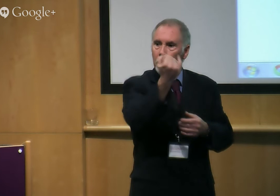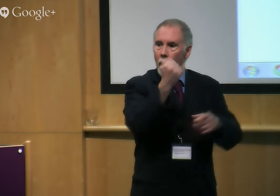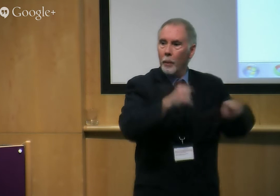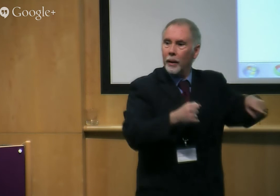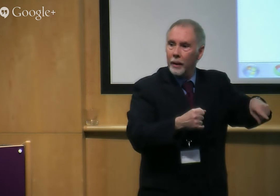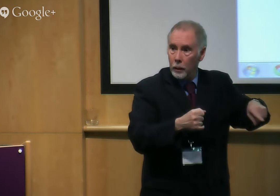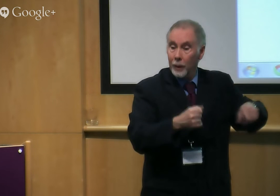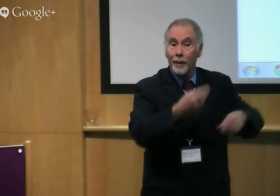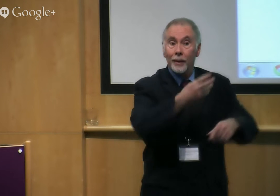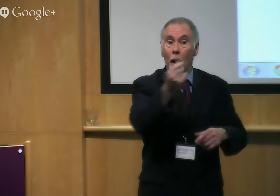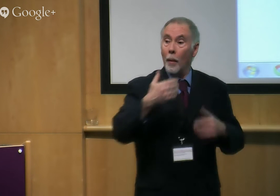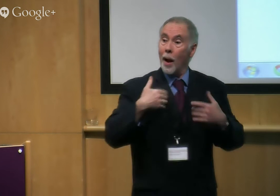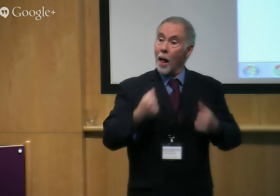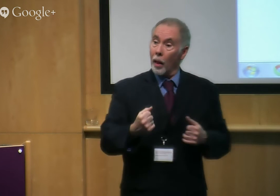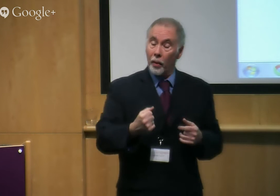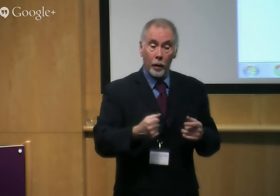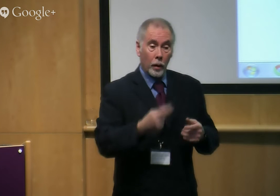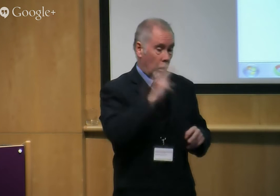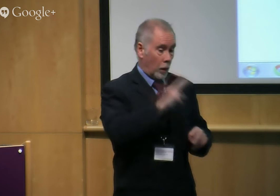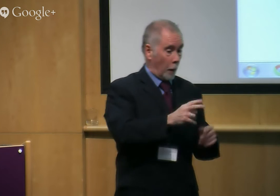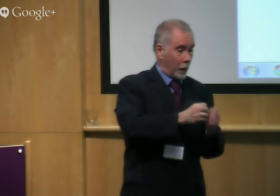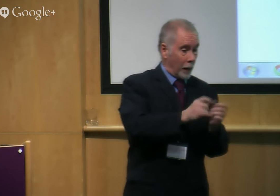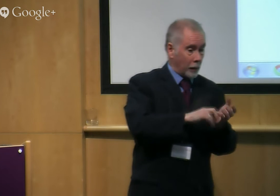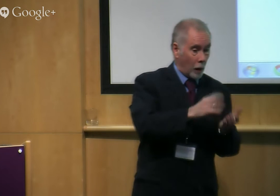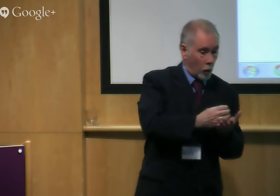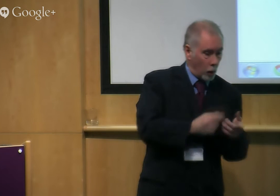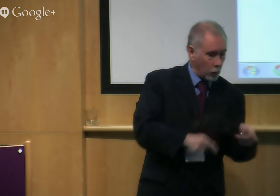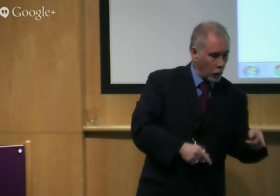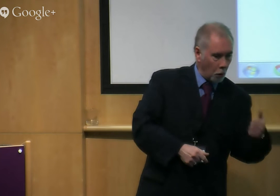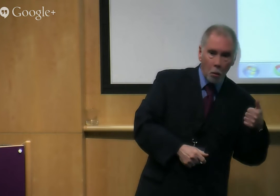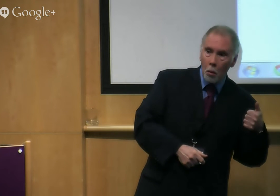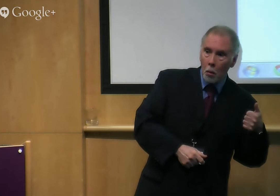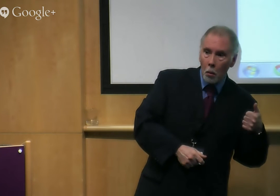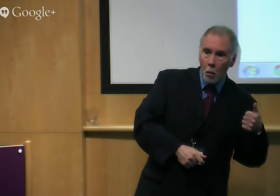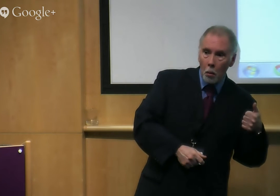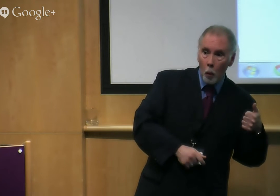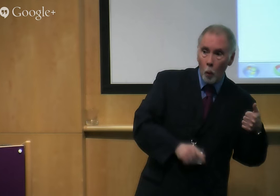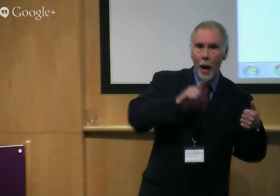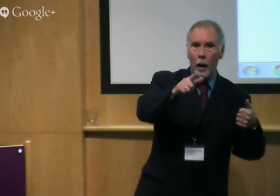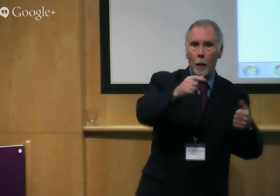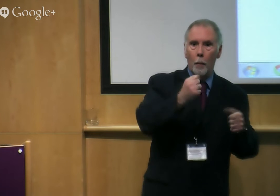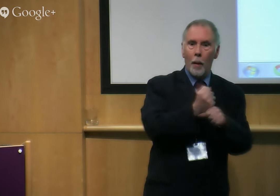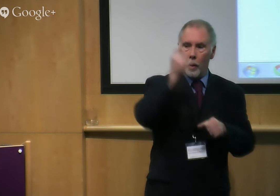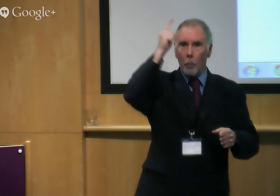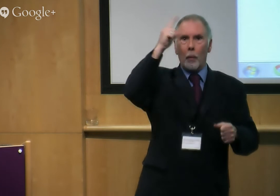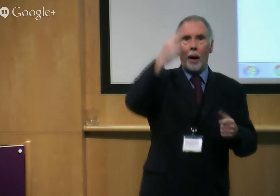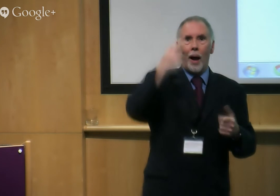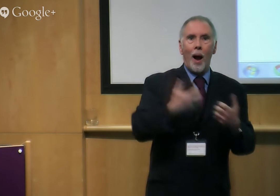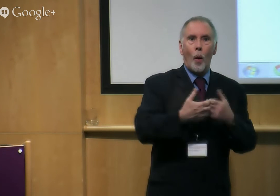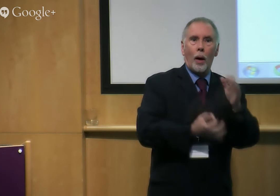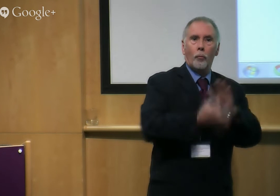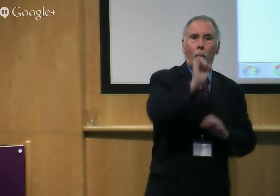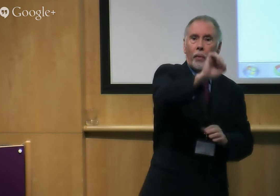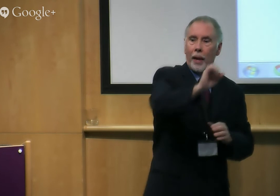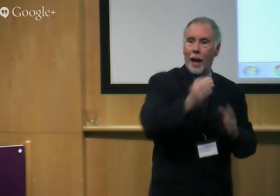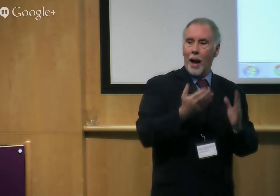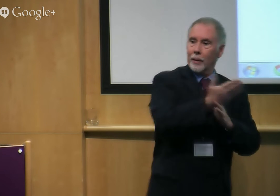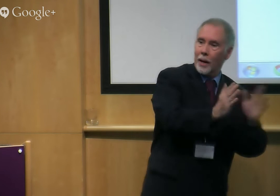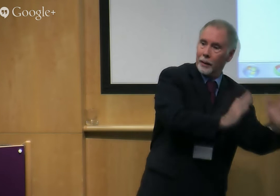his presentation, with something that he has done in Derby as part of the BSL Charter, where we have a checklist and they